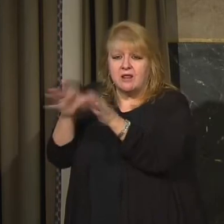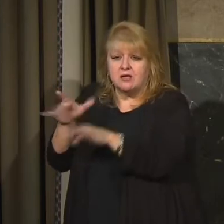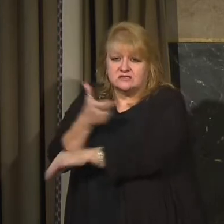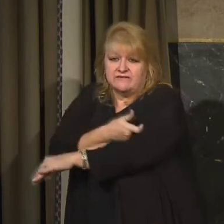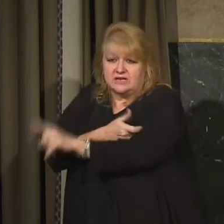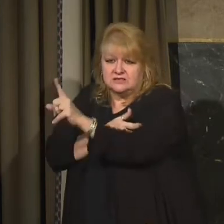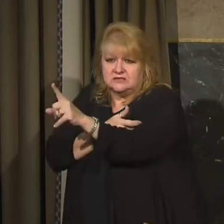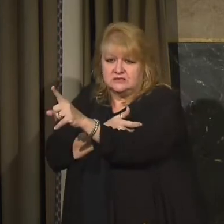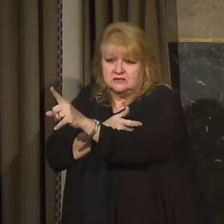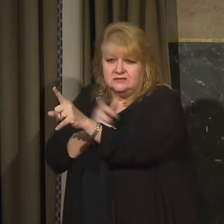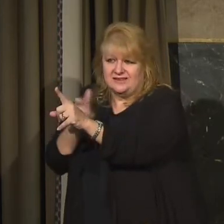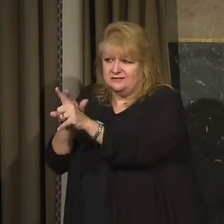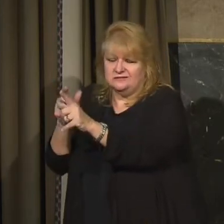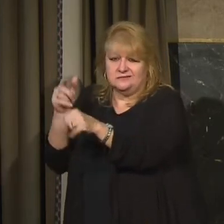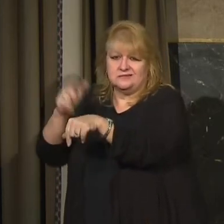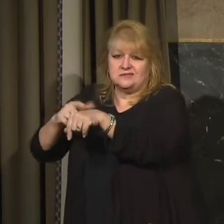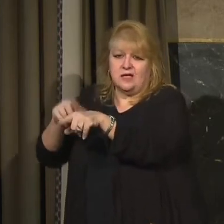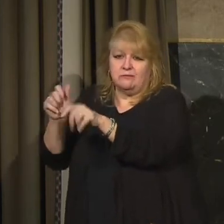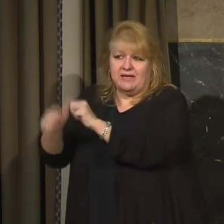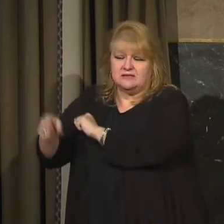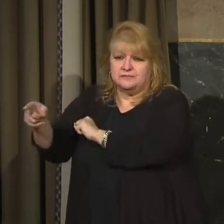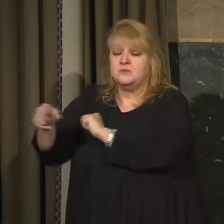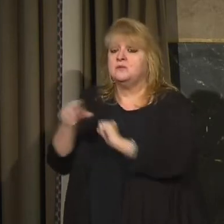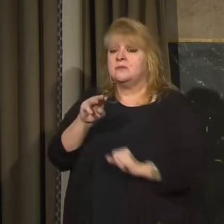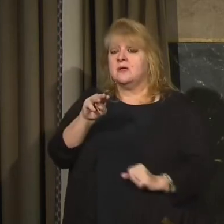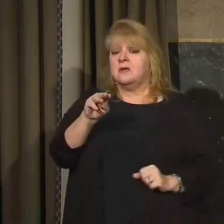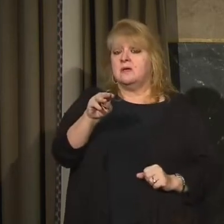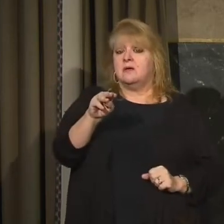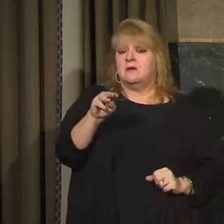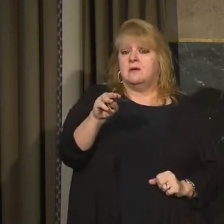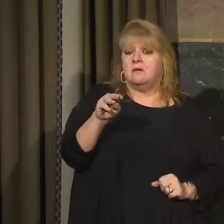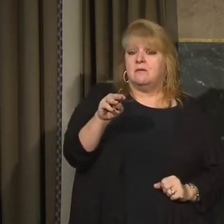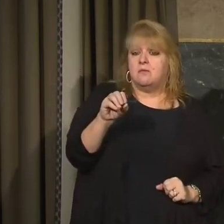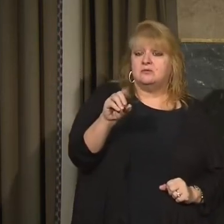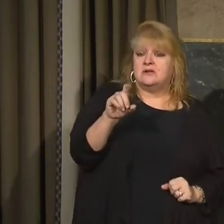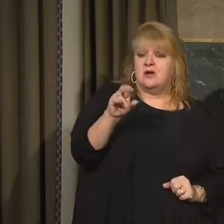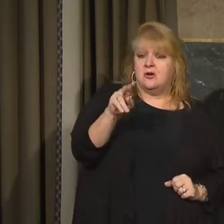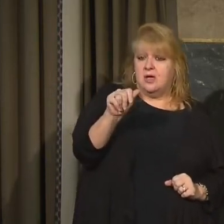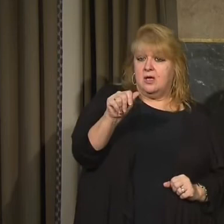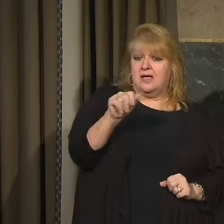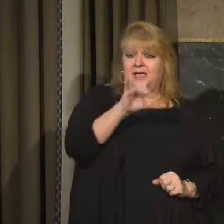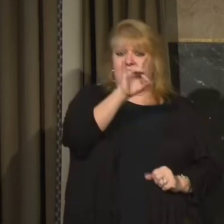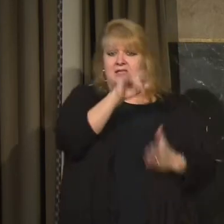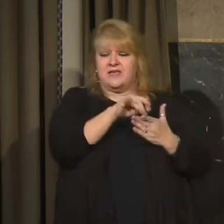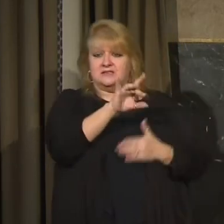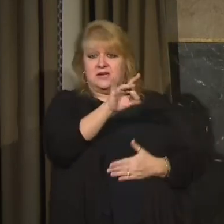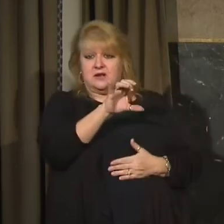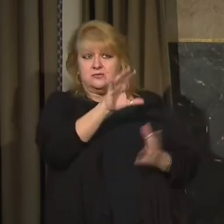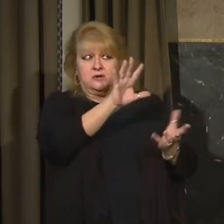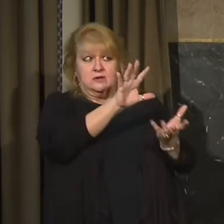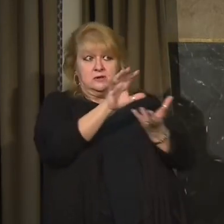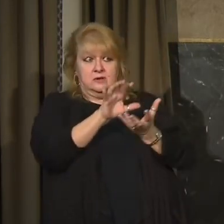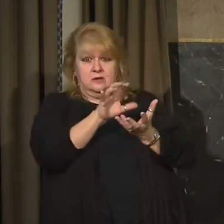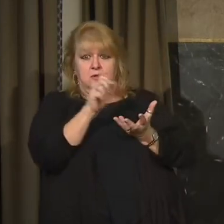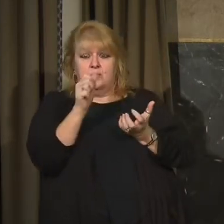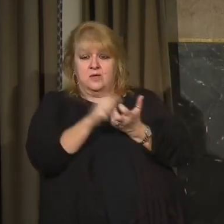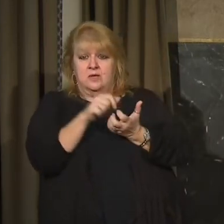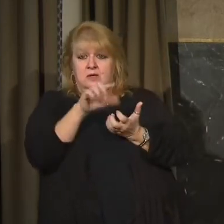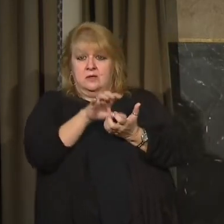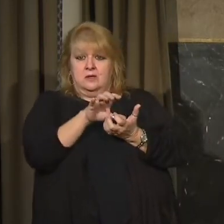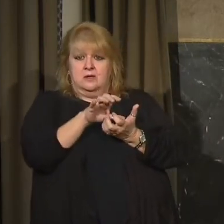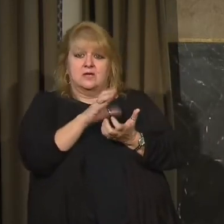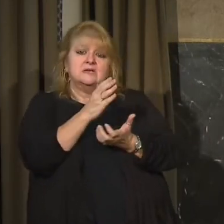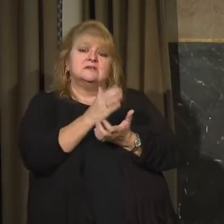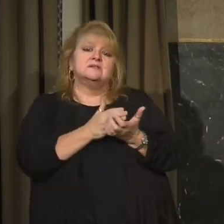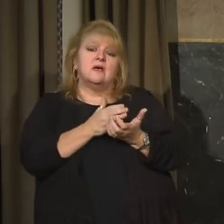For the Moderna doses, so there's 8,800 that's coming in new. We're going to combine that with